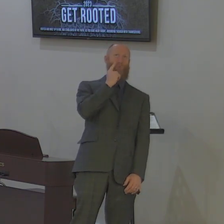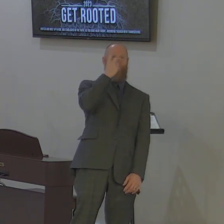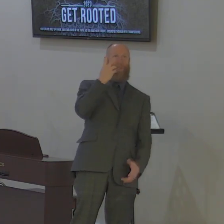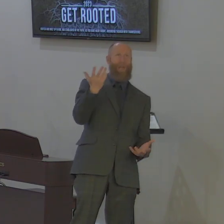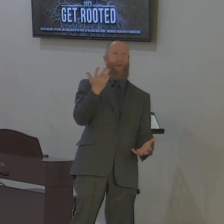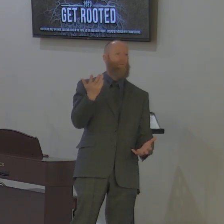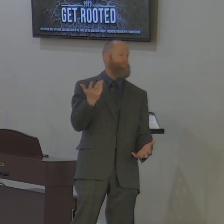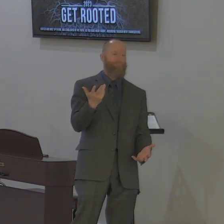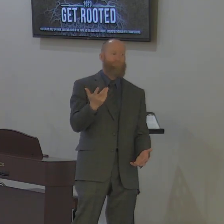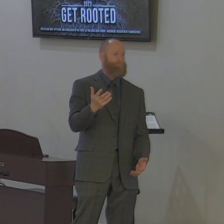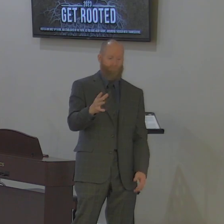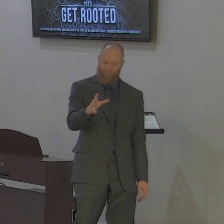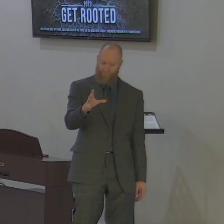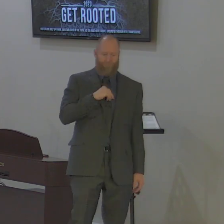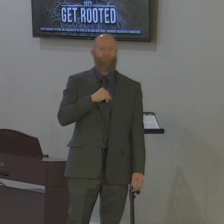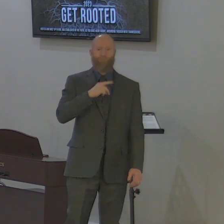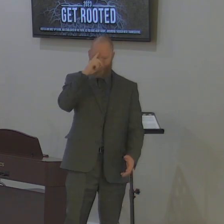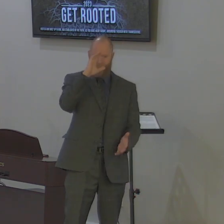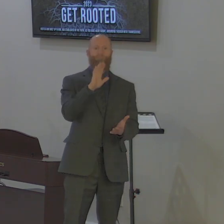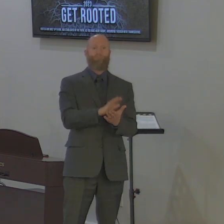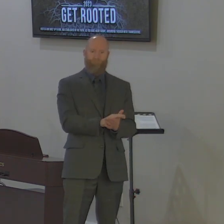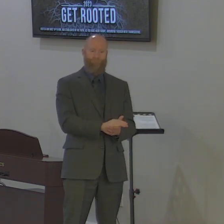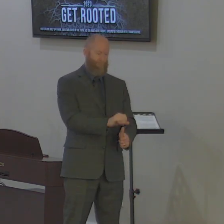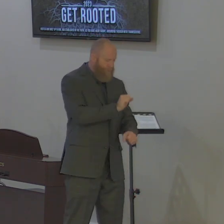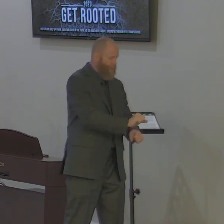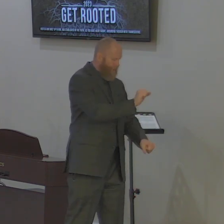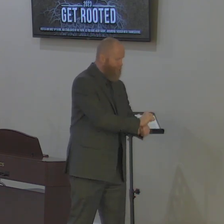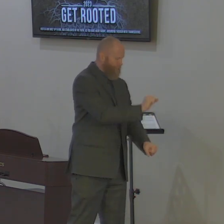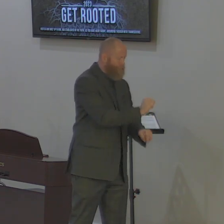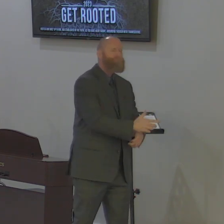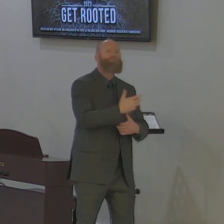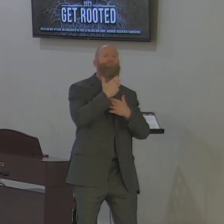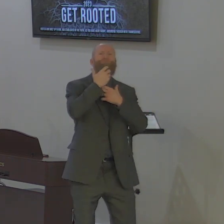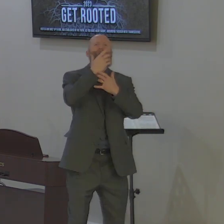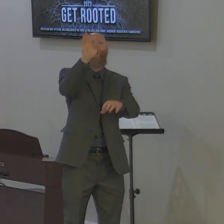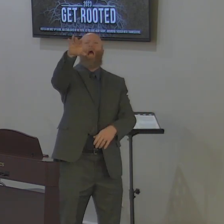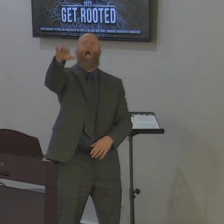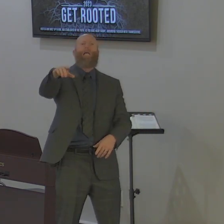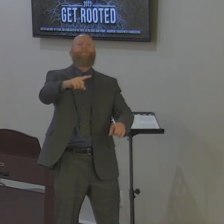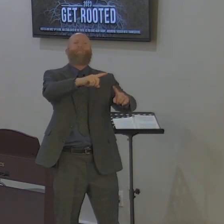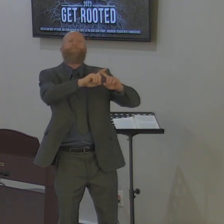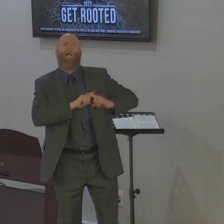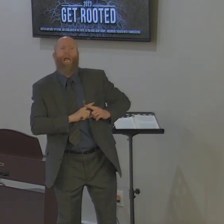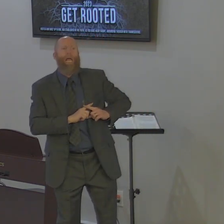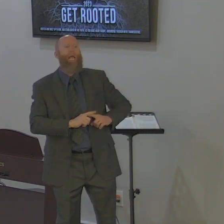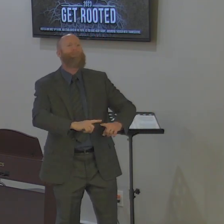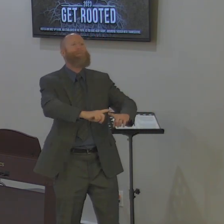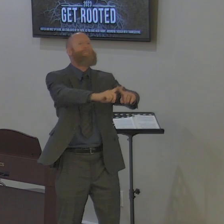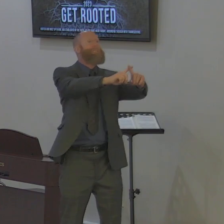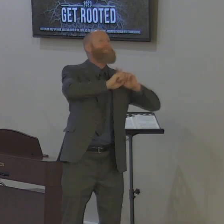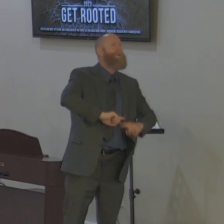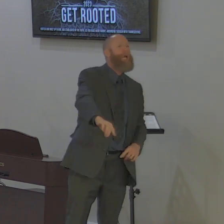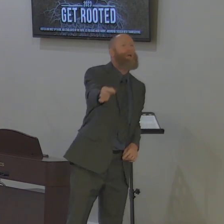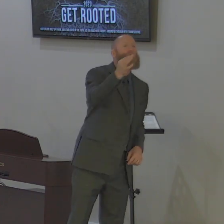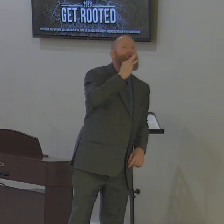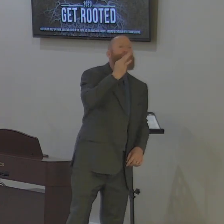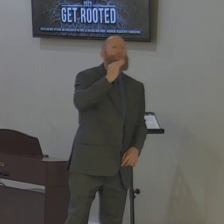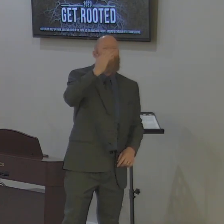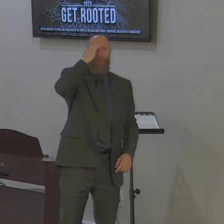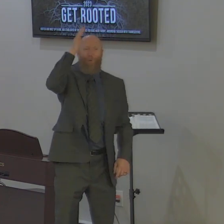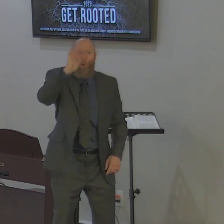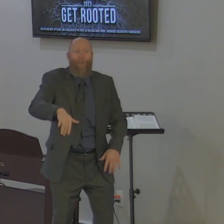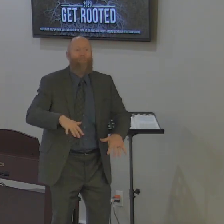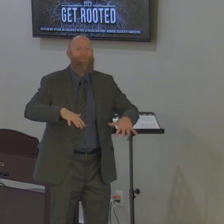time he's saying, get saved today before it's too late. Something's going to happen that's never